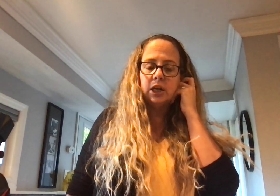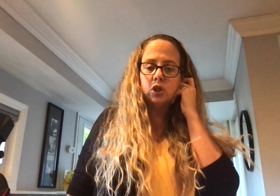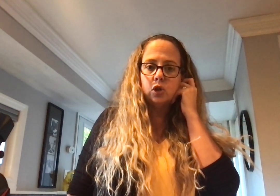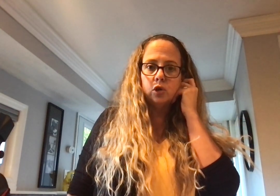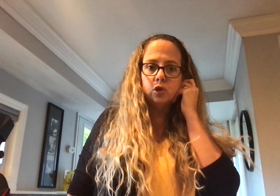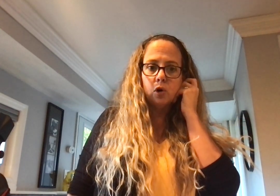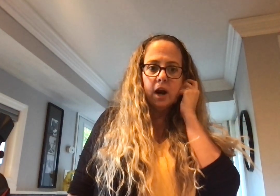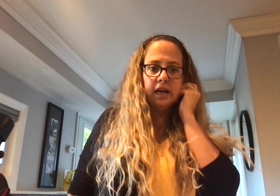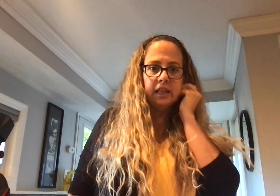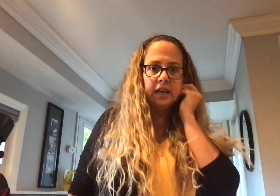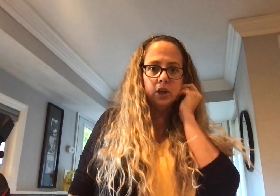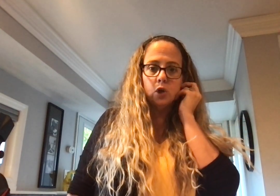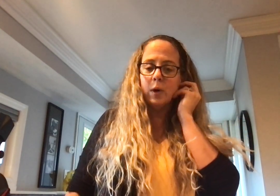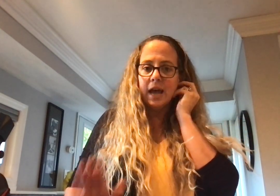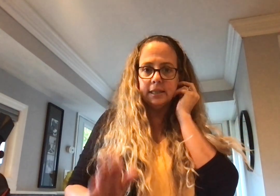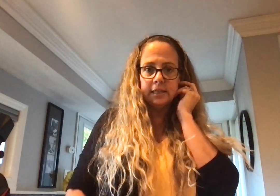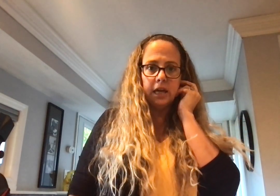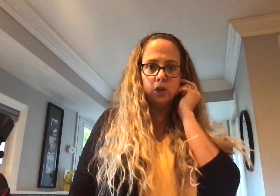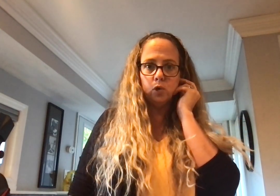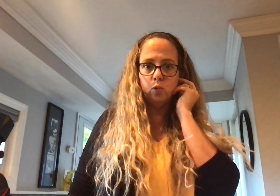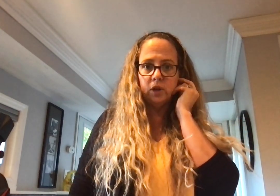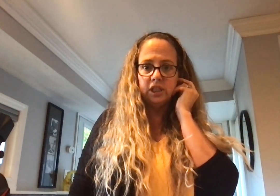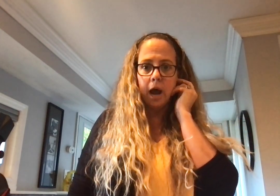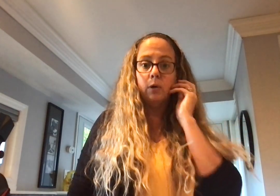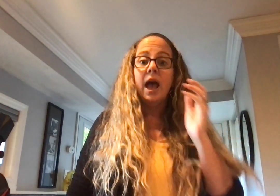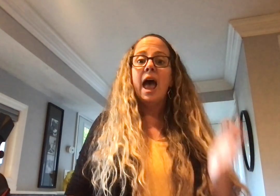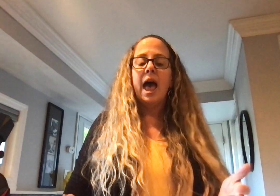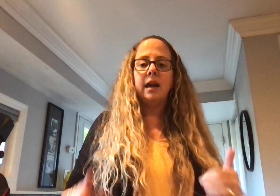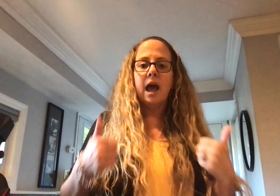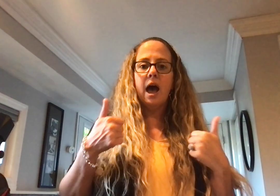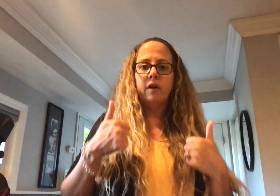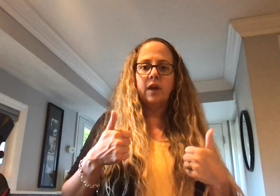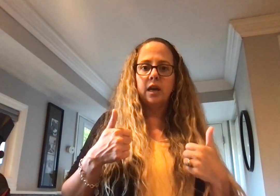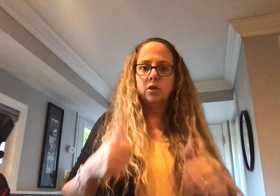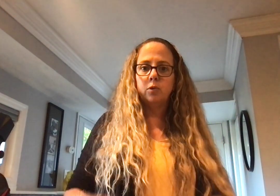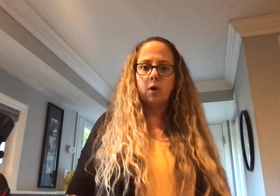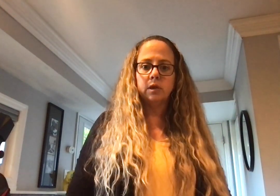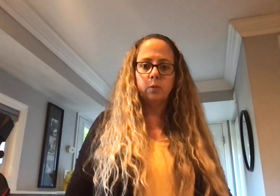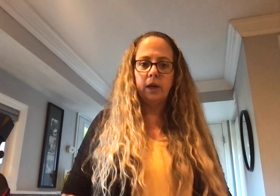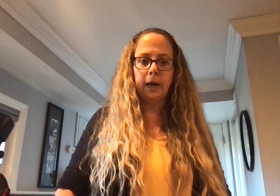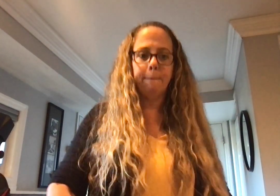concerns, or anything, don't hesitate to reach out and have a super awesome week.